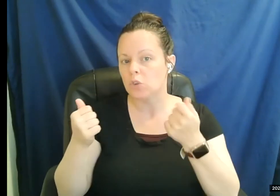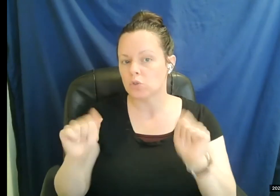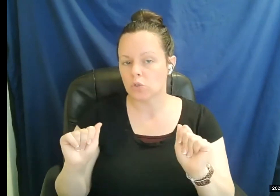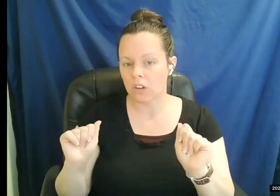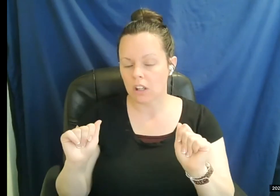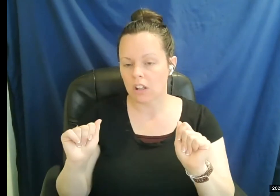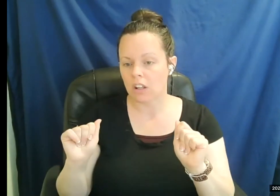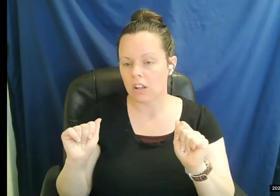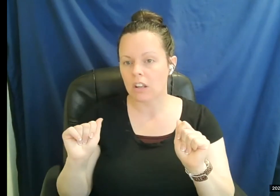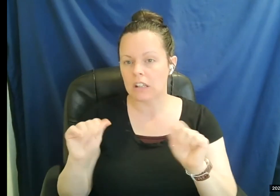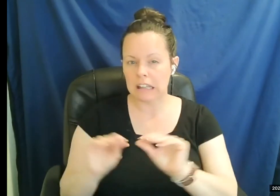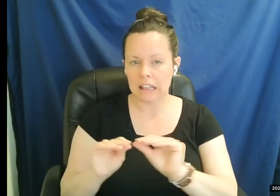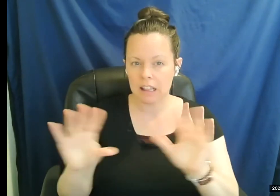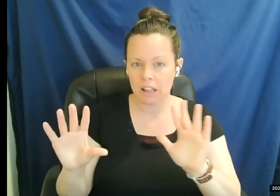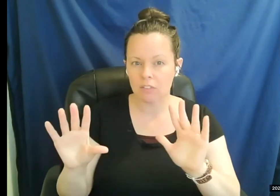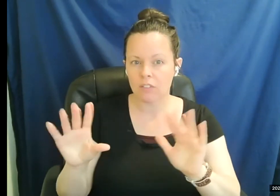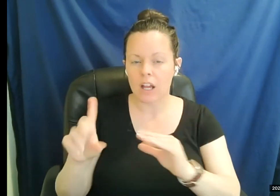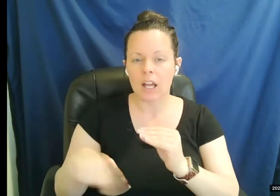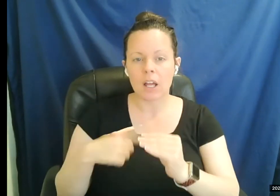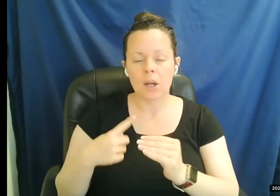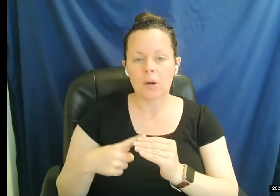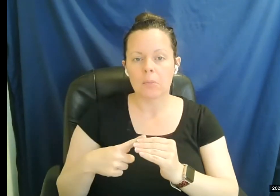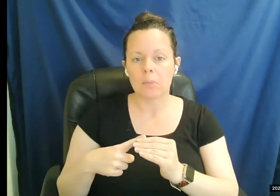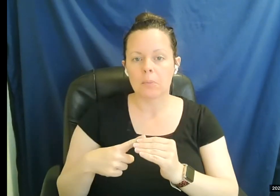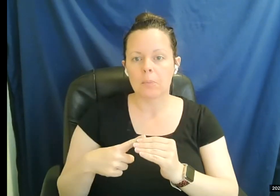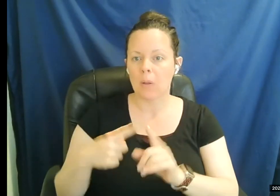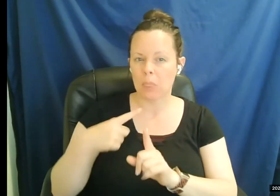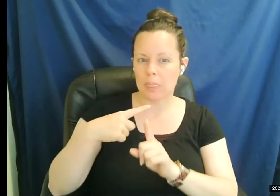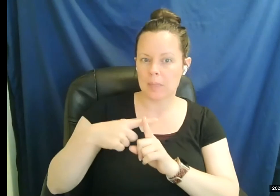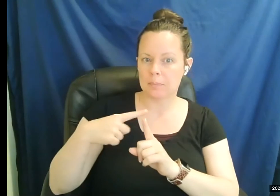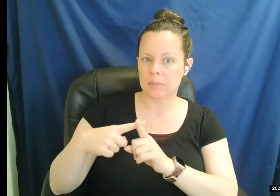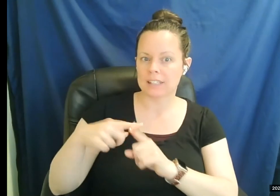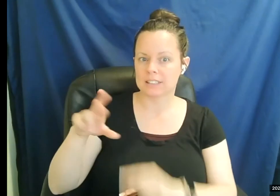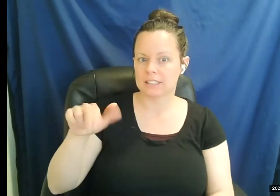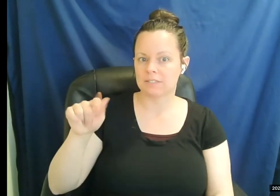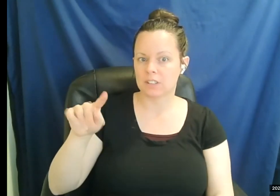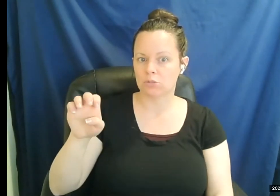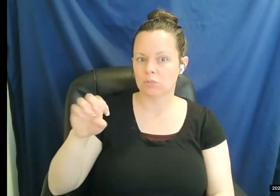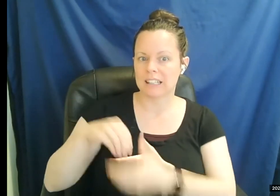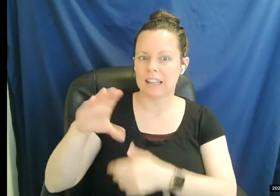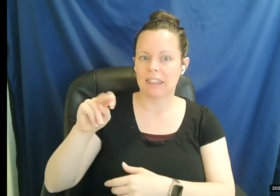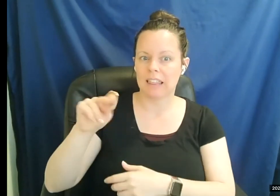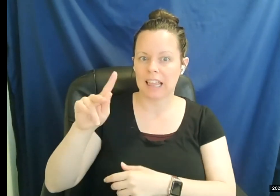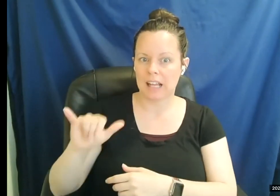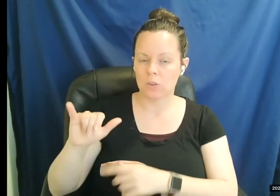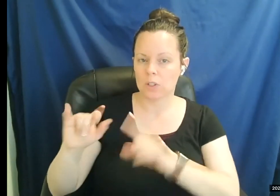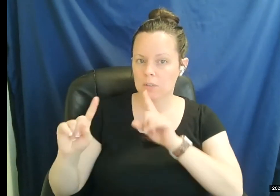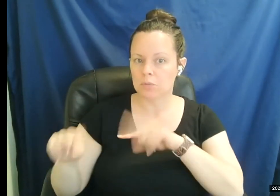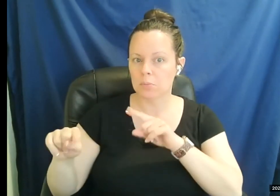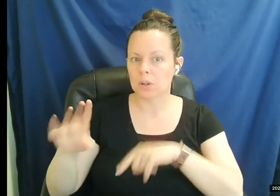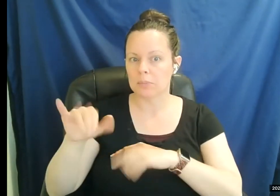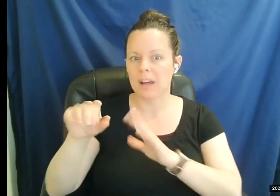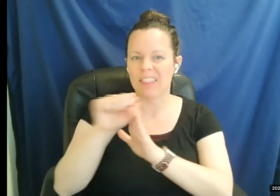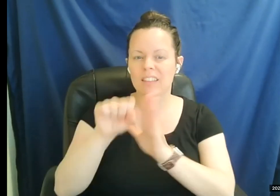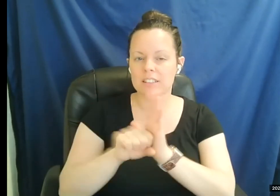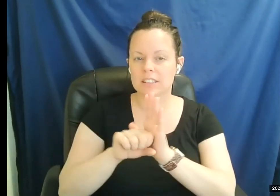to get some clarification on what the positivity rate is in the county. That is reported by the State Department of Public Health.